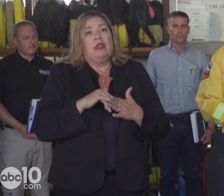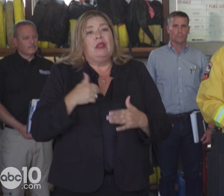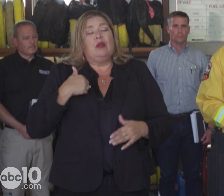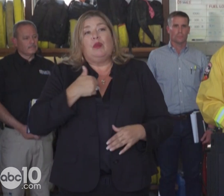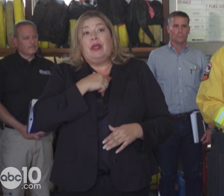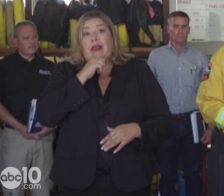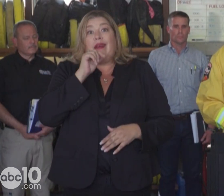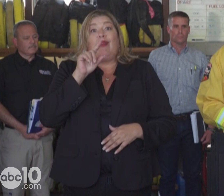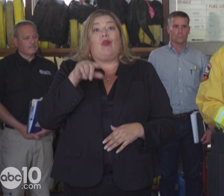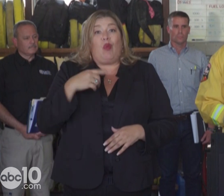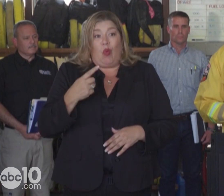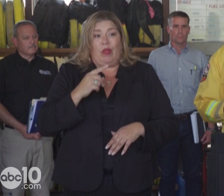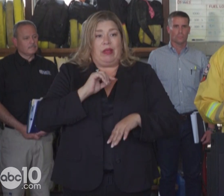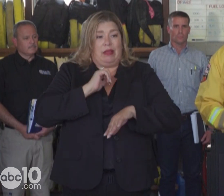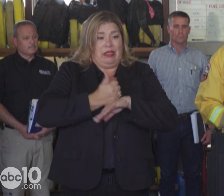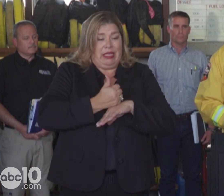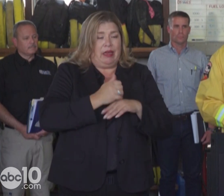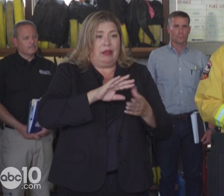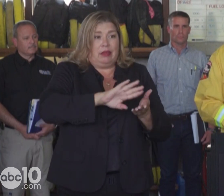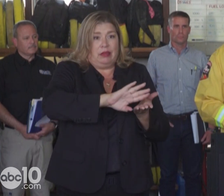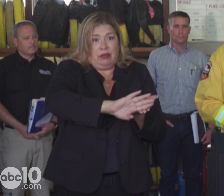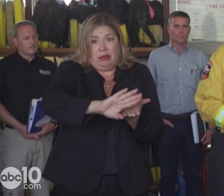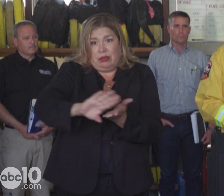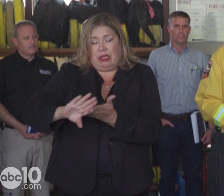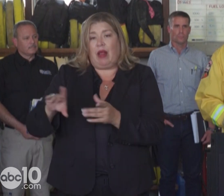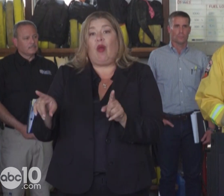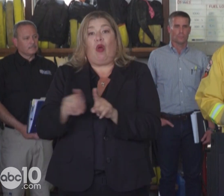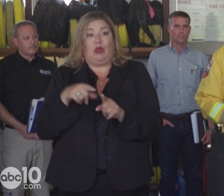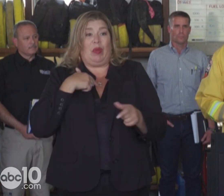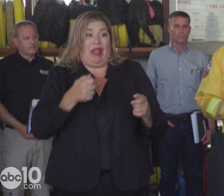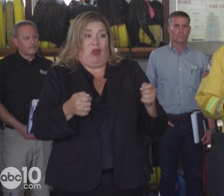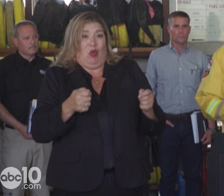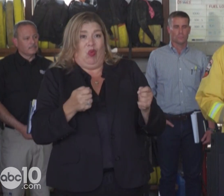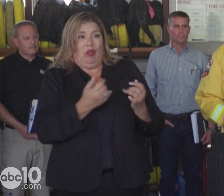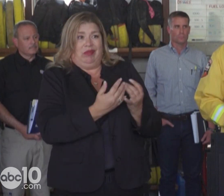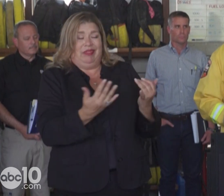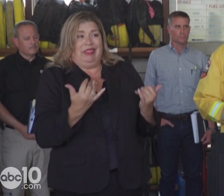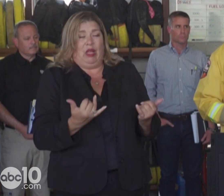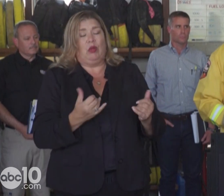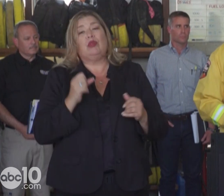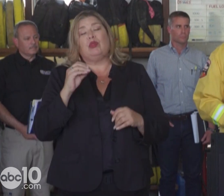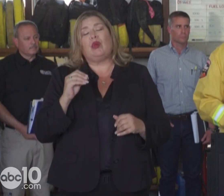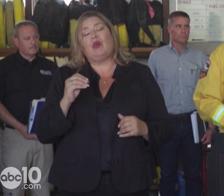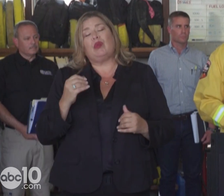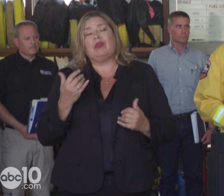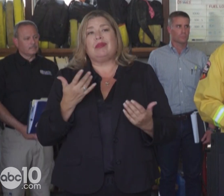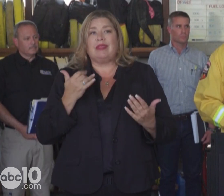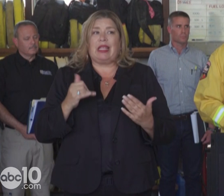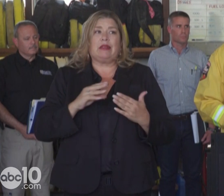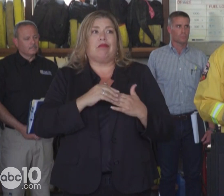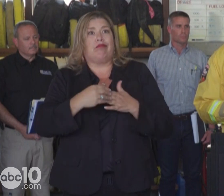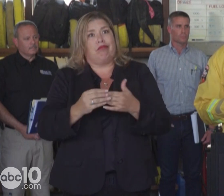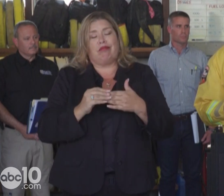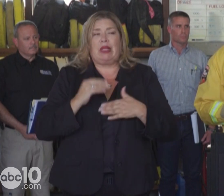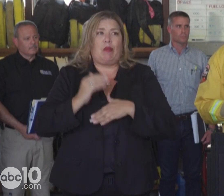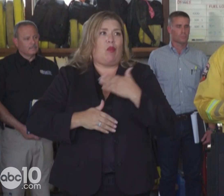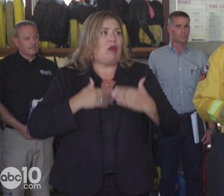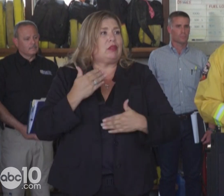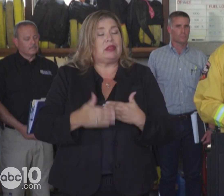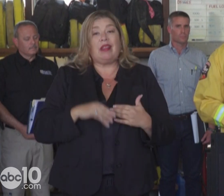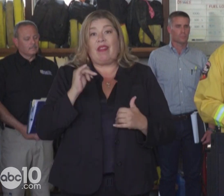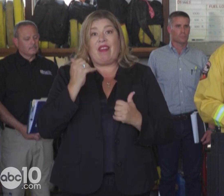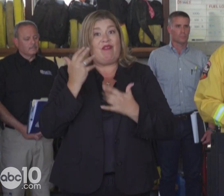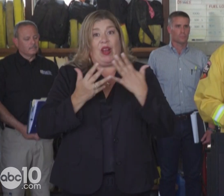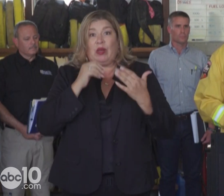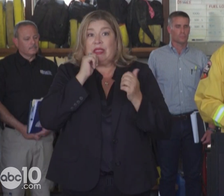only get line in, but also have line that we can hold. So it's a fluid process right now. The fire is